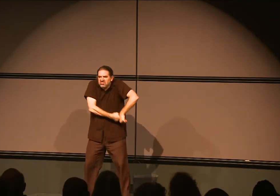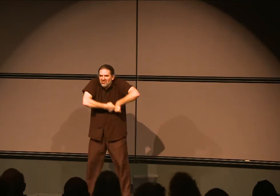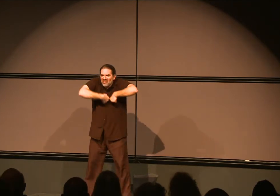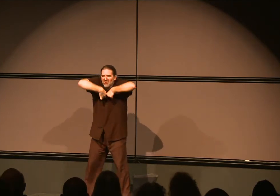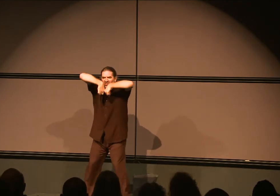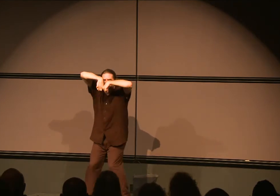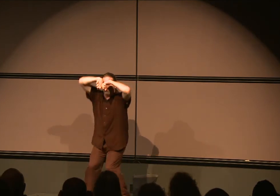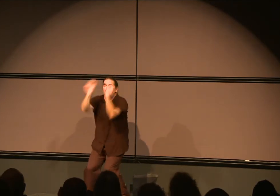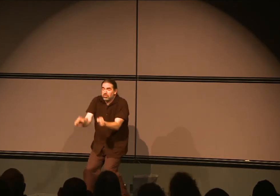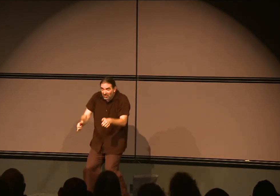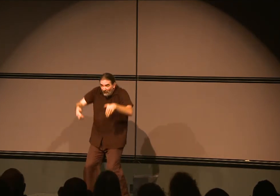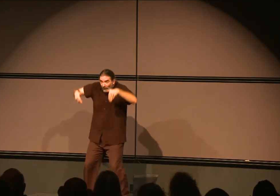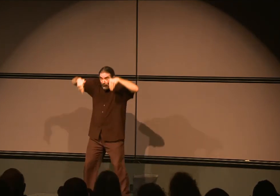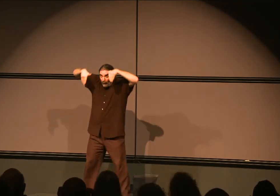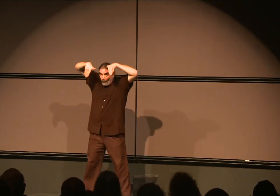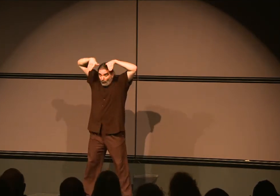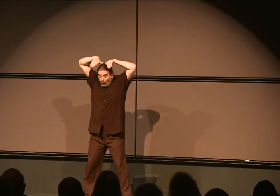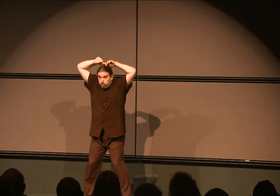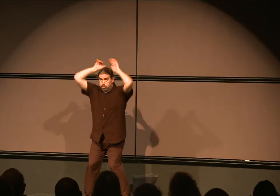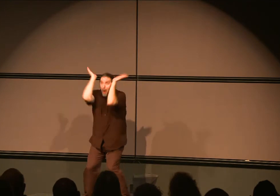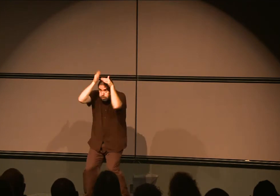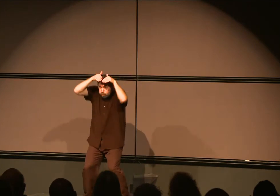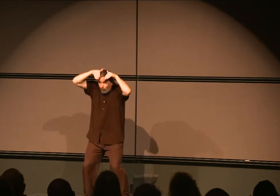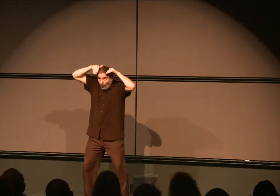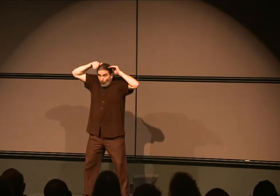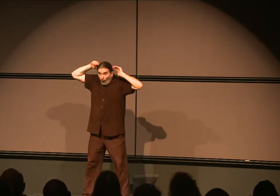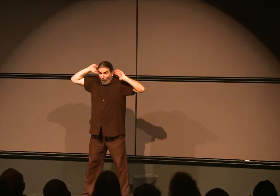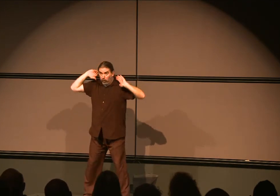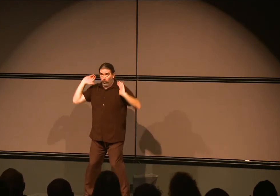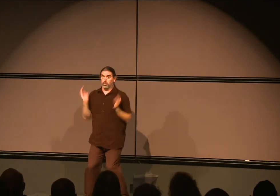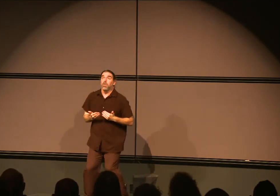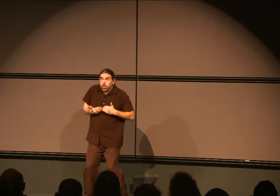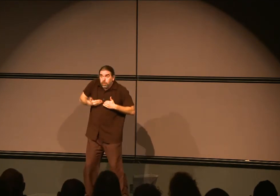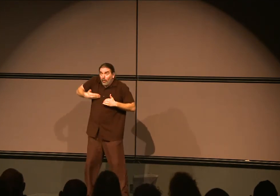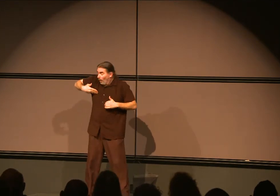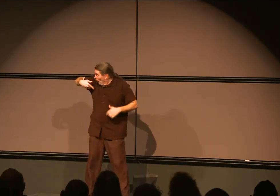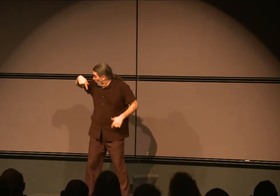Charlie, running across grass for love.